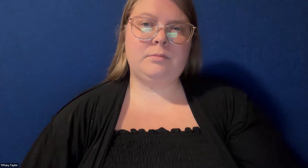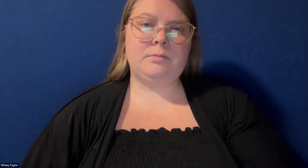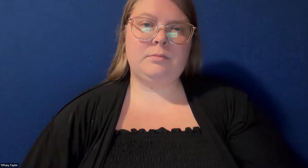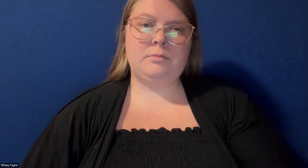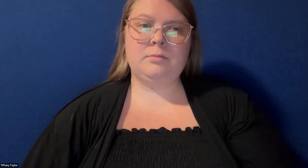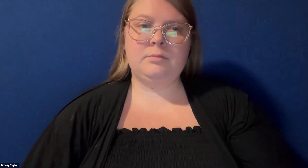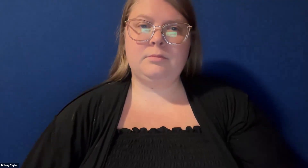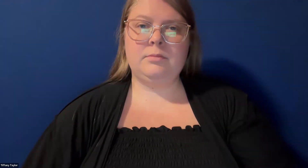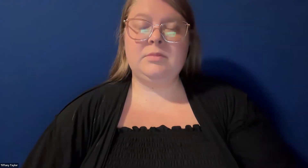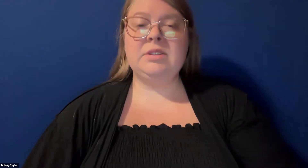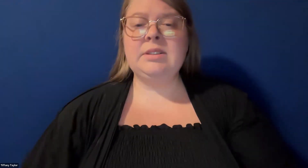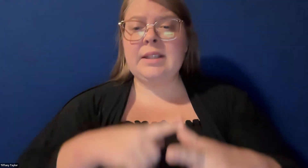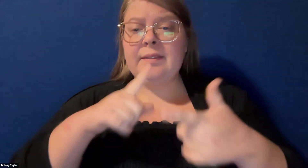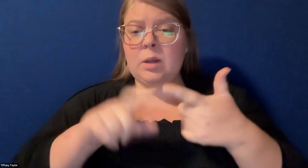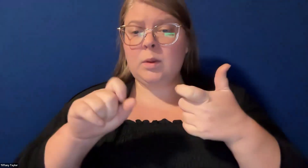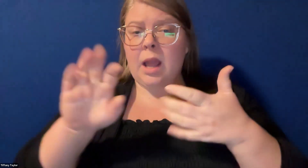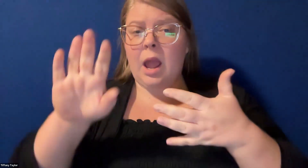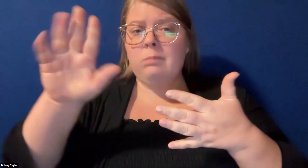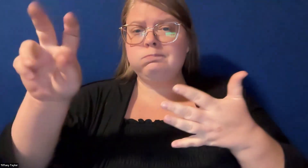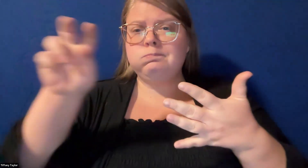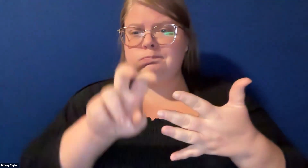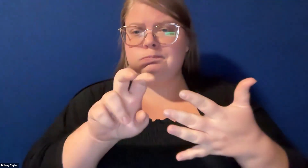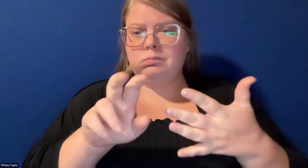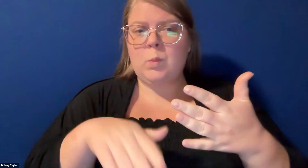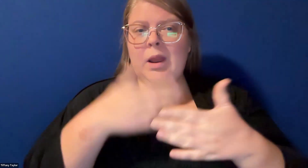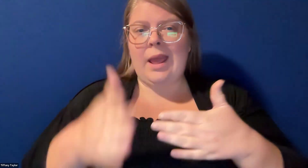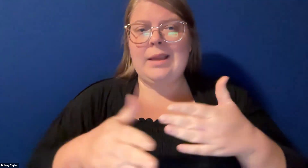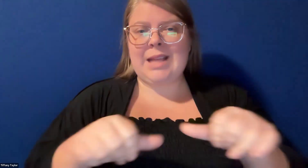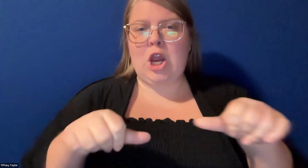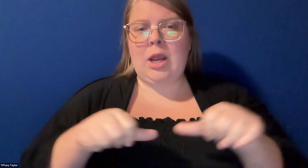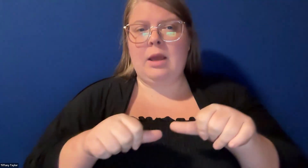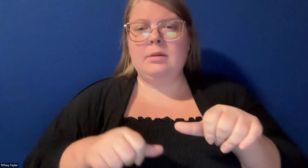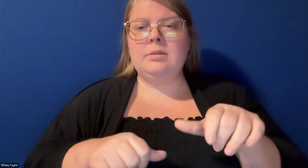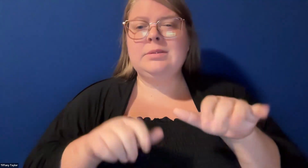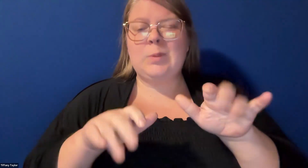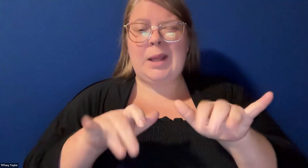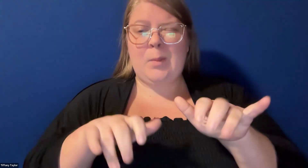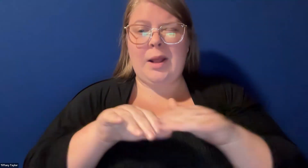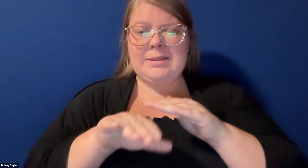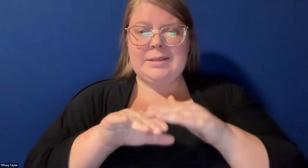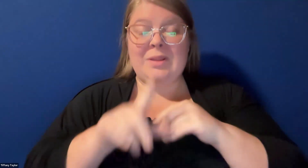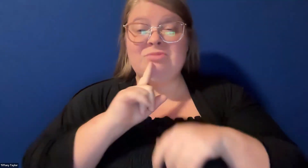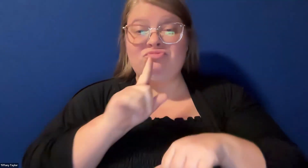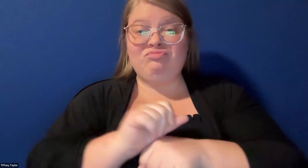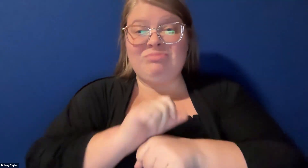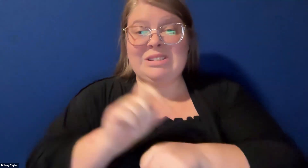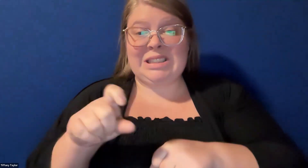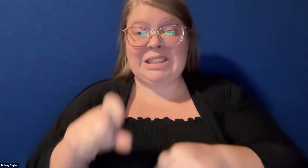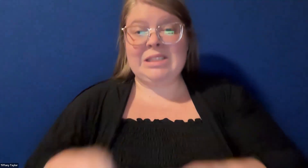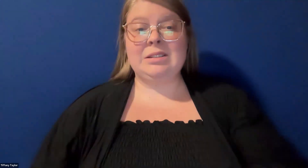is anchor in this case. So in this way, keyboard accessible is actually needed. Okay, so let's go into the